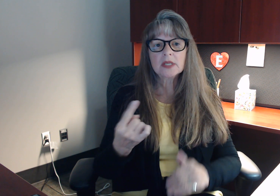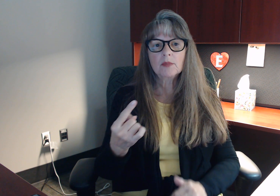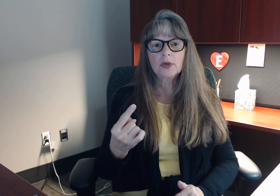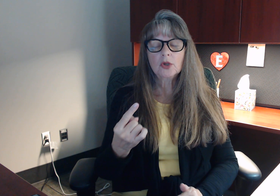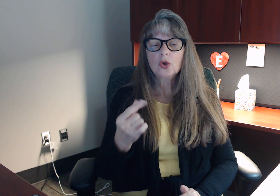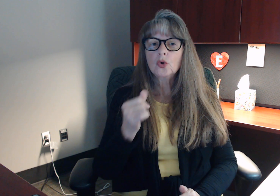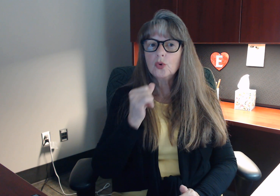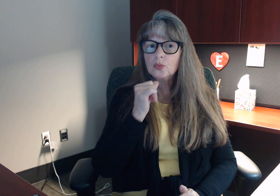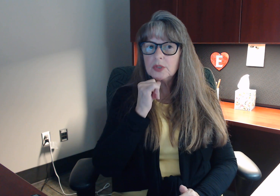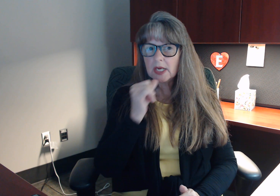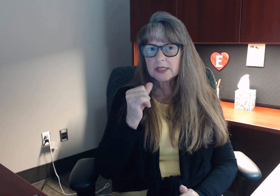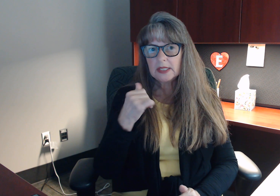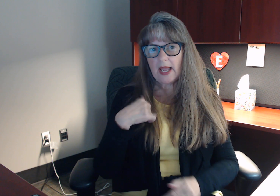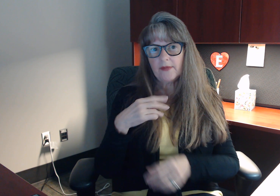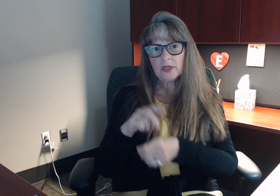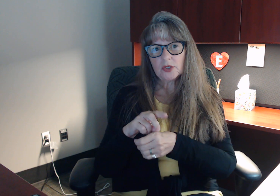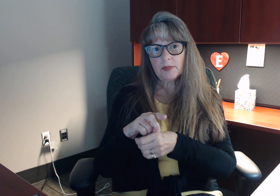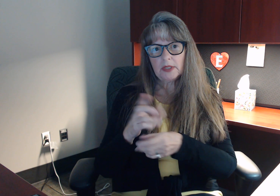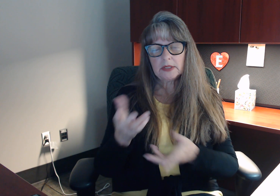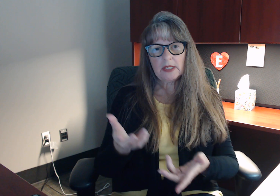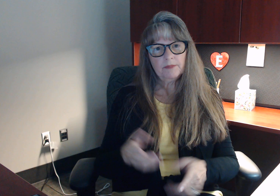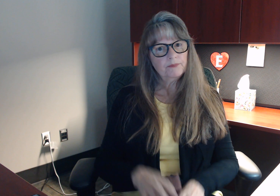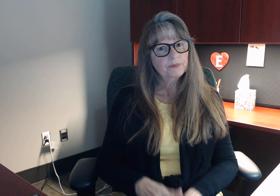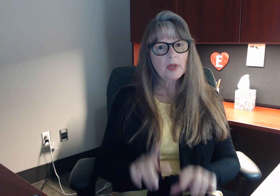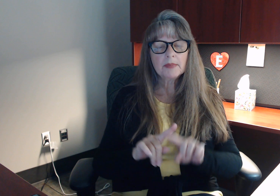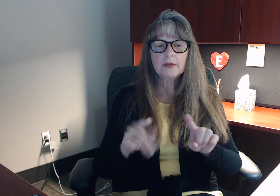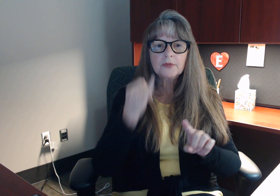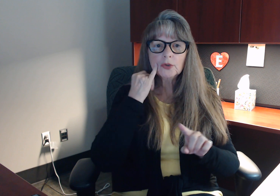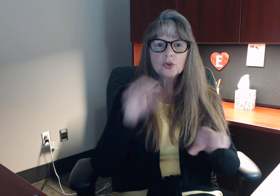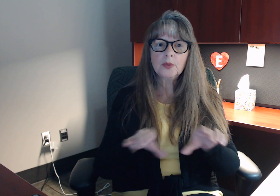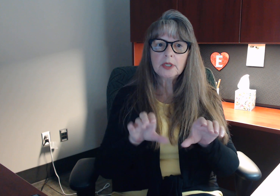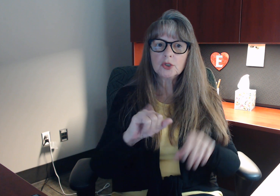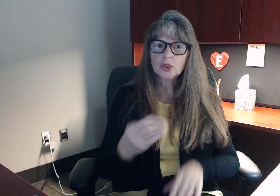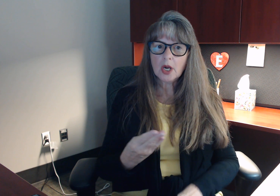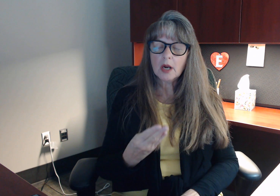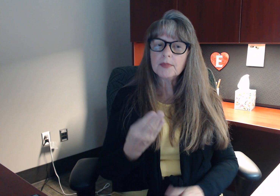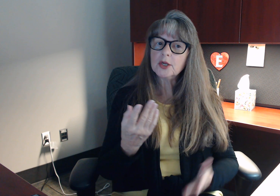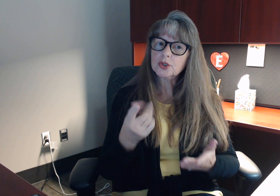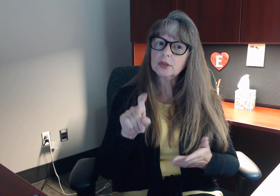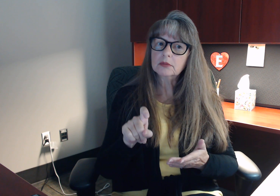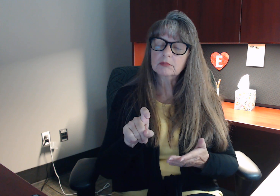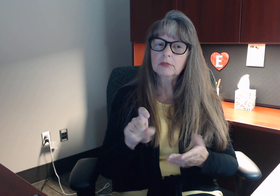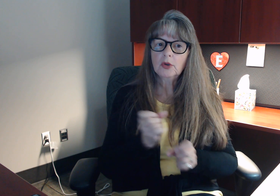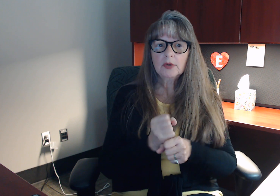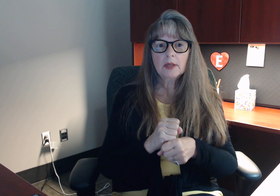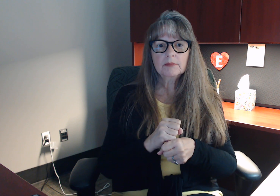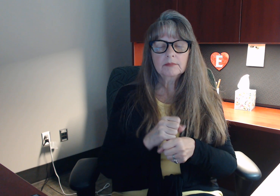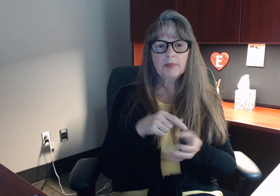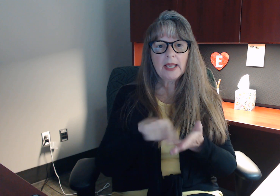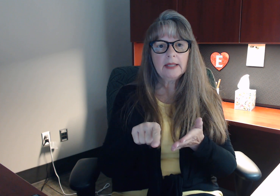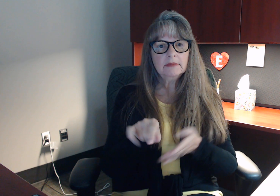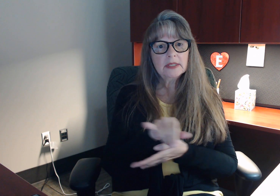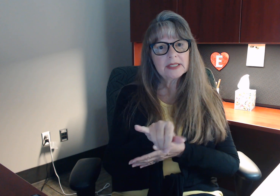someone who doesn't have a disability. But if they're doing a job, they should, get paid the